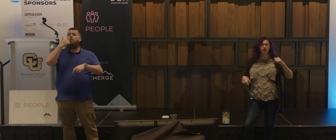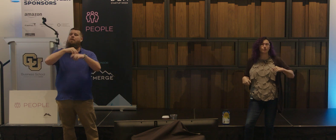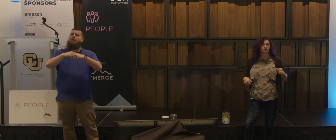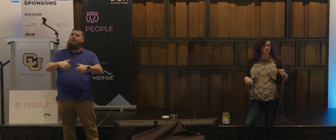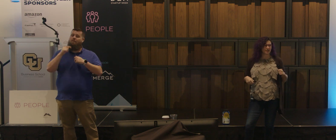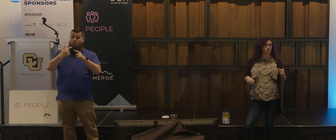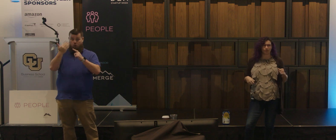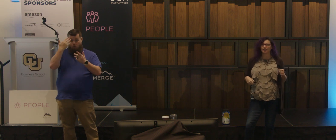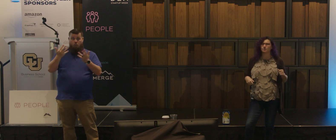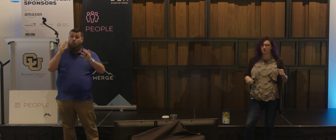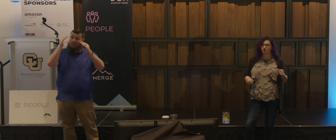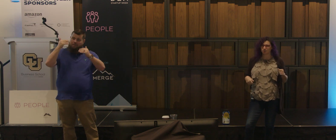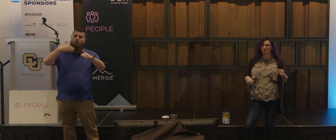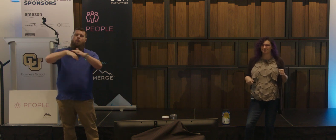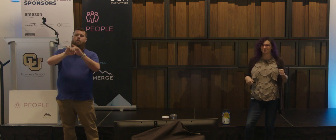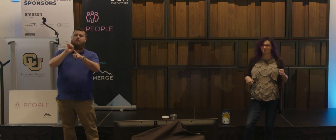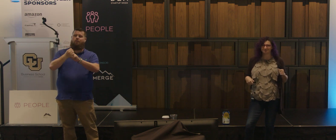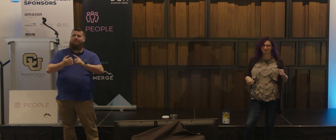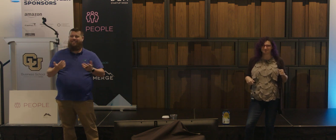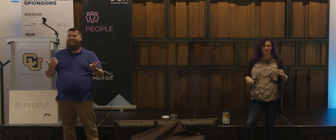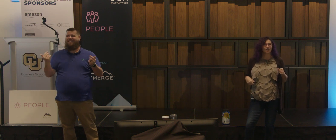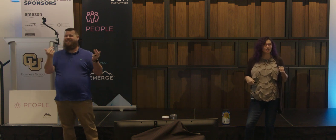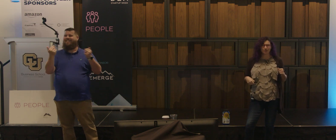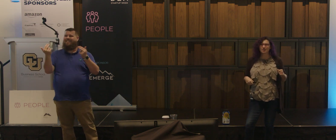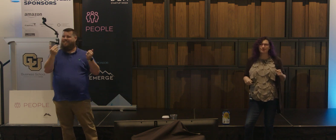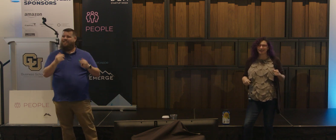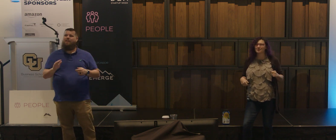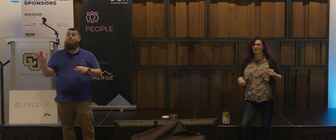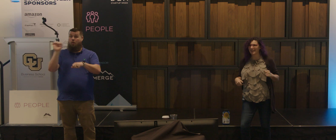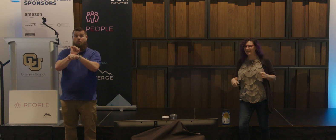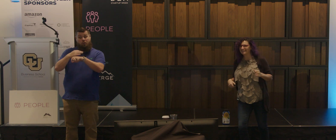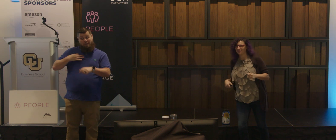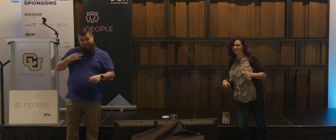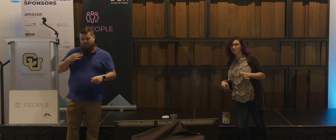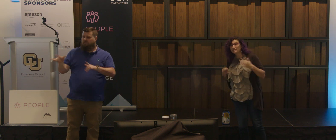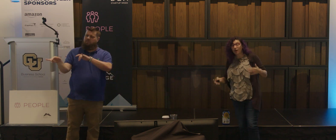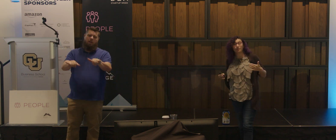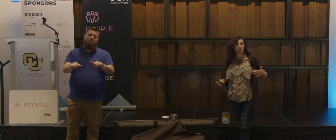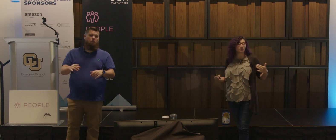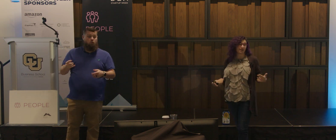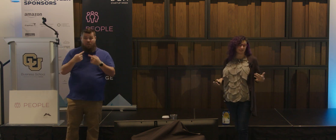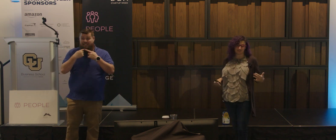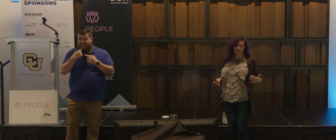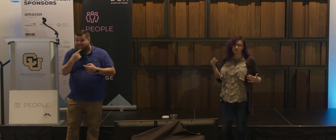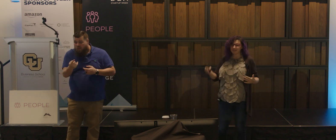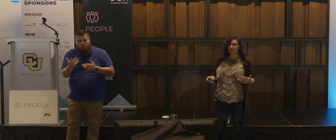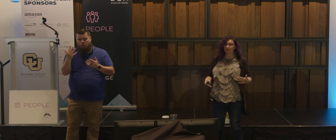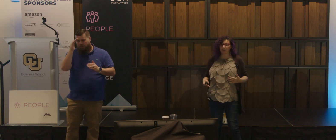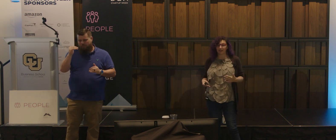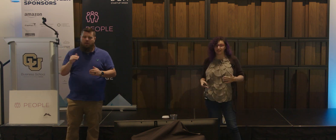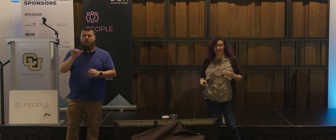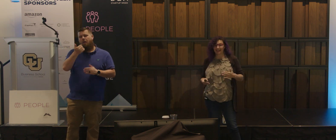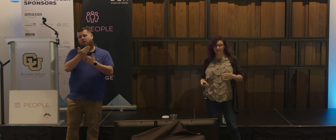life when you know what to expect going into a situation? Your job candidates are not any different. So tell them what to expect. So that's